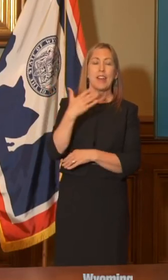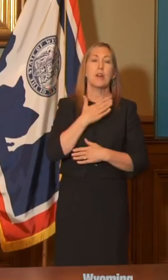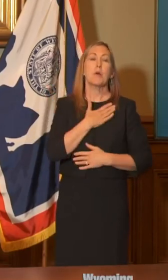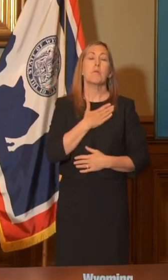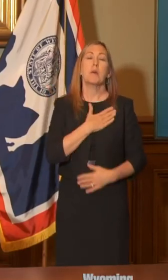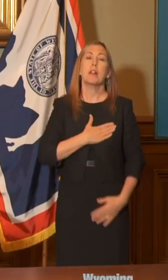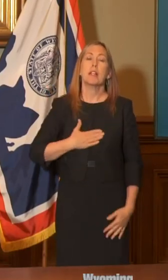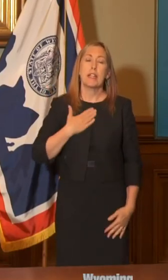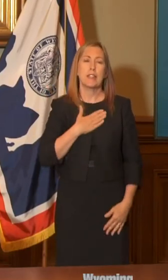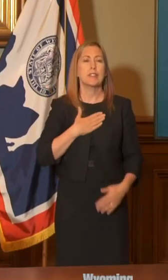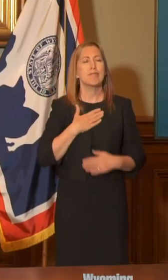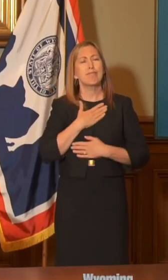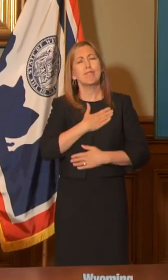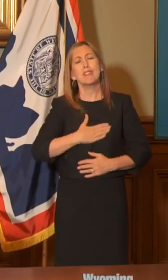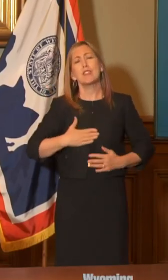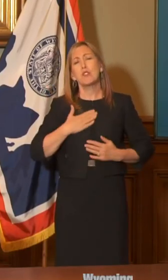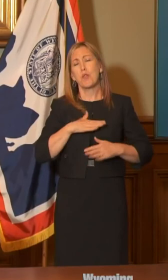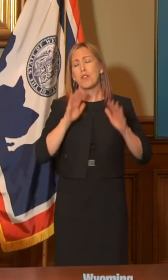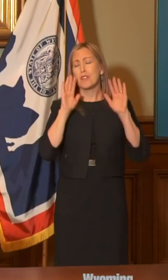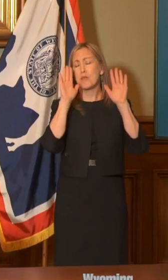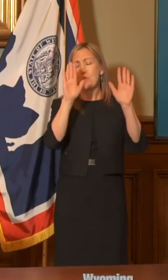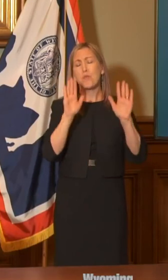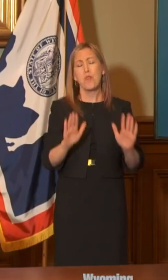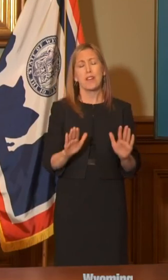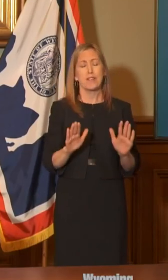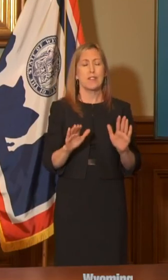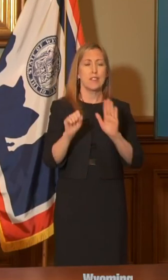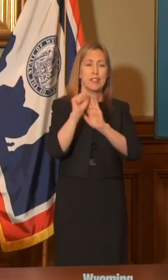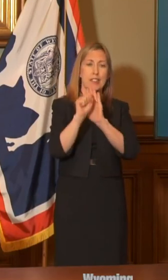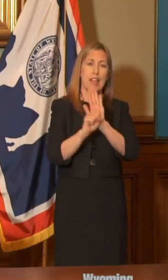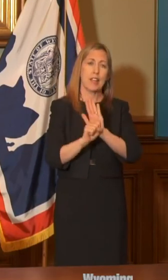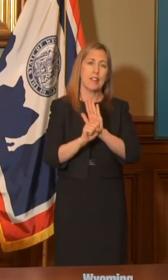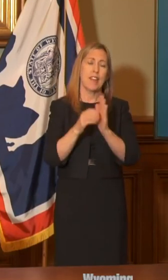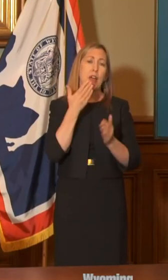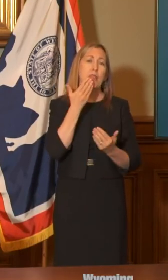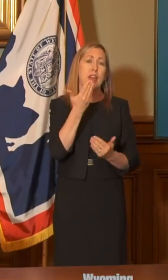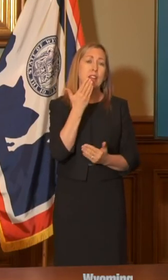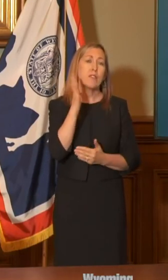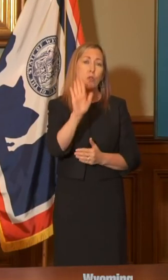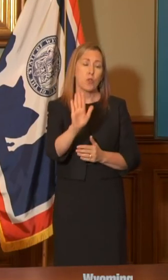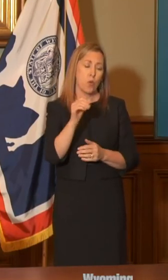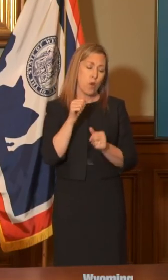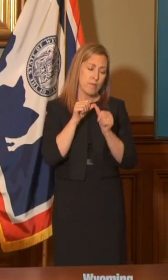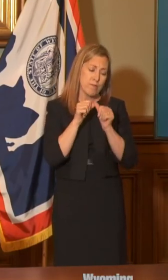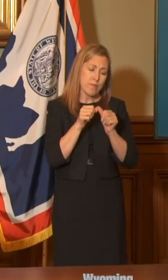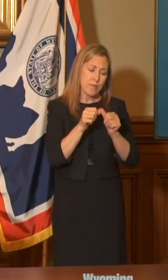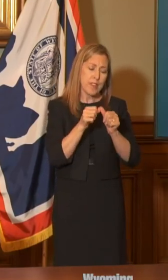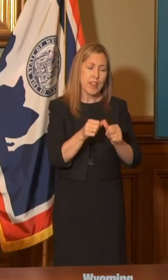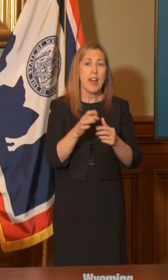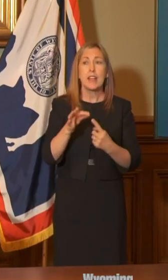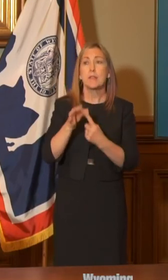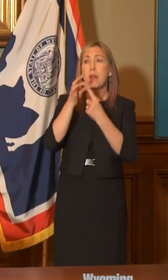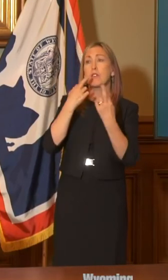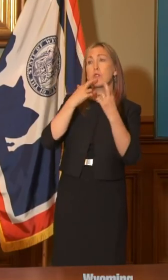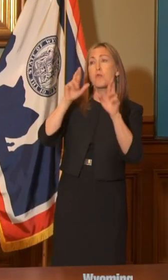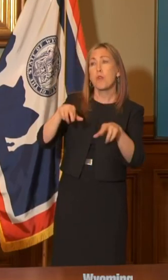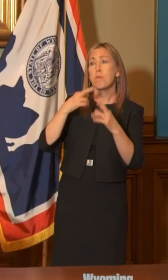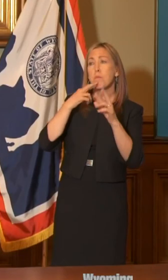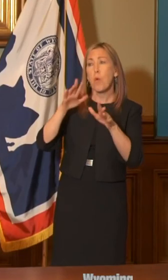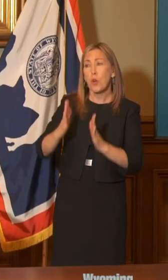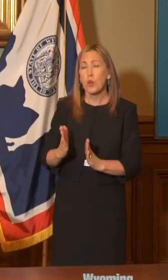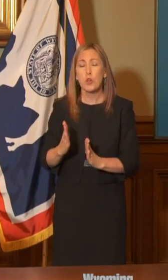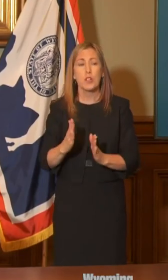Please enjoy this wonderful, great state. Thank you for your diligence, especially for the reporters and for the news